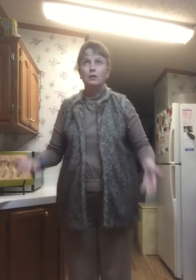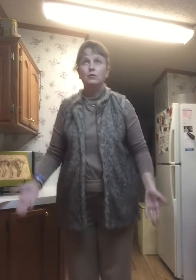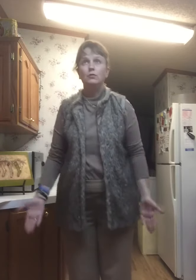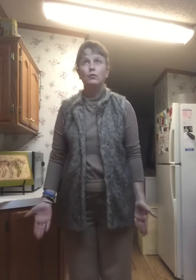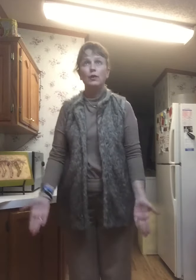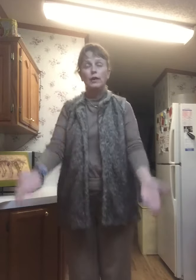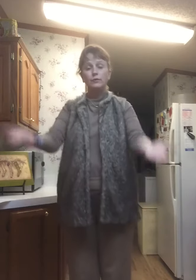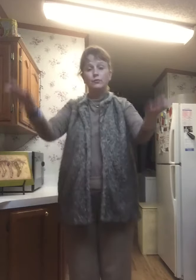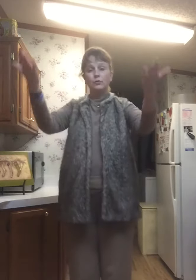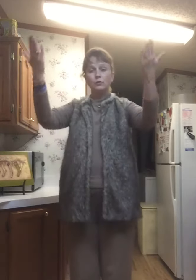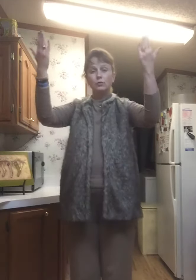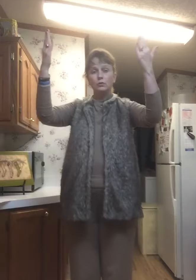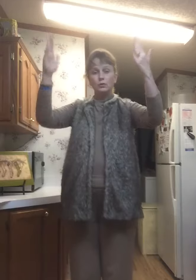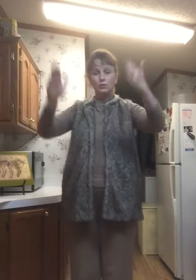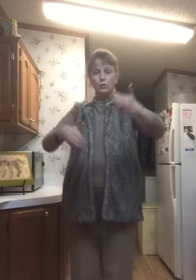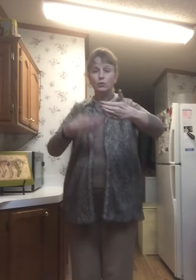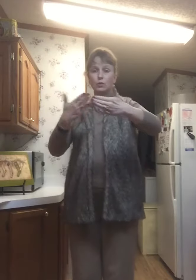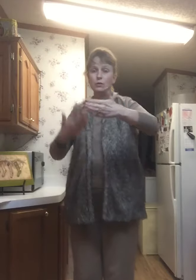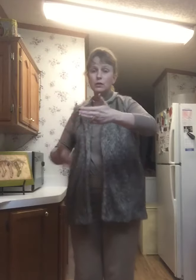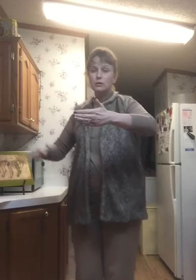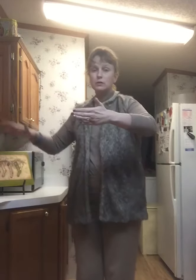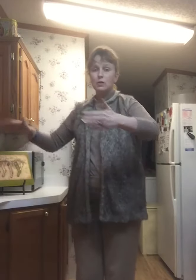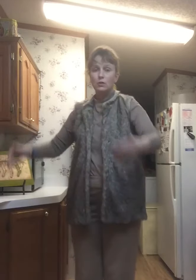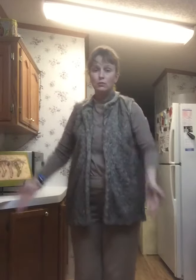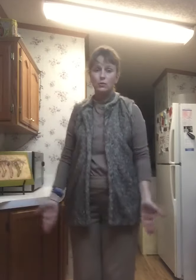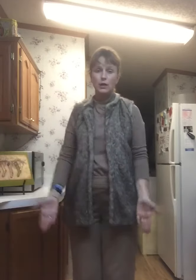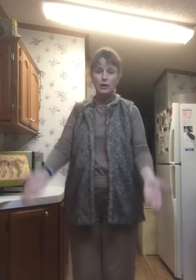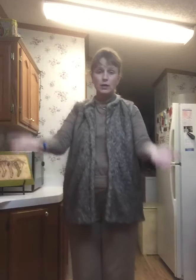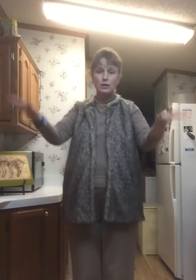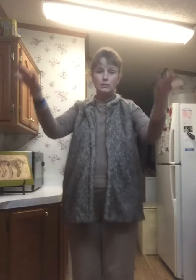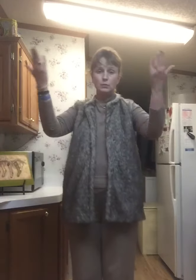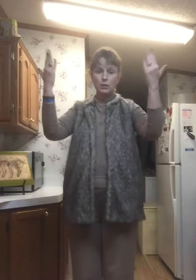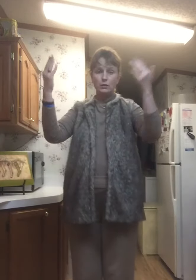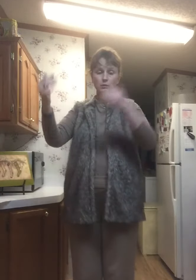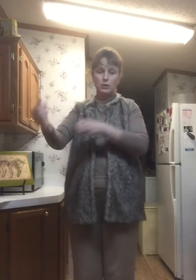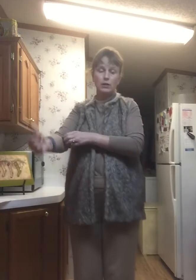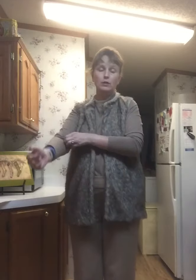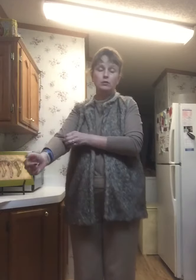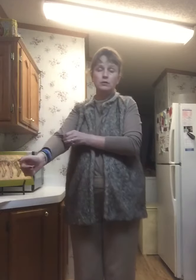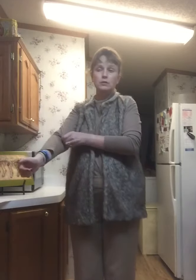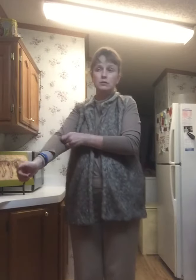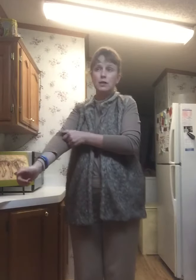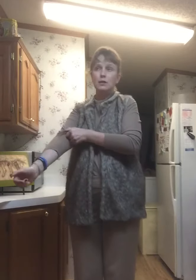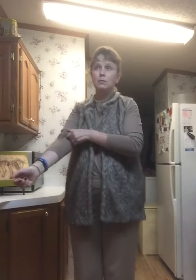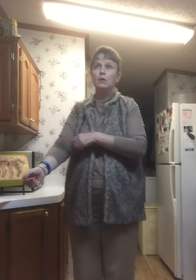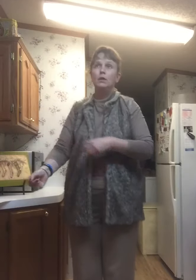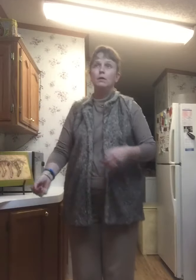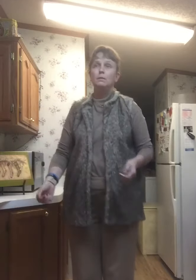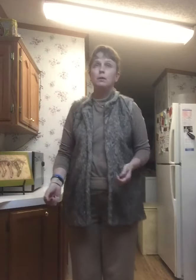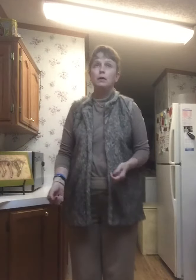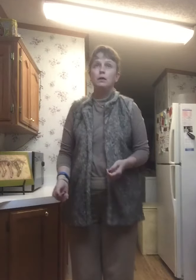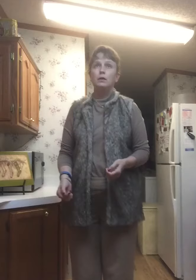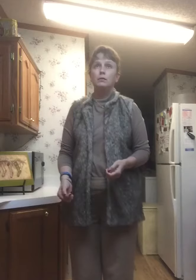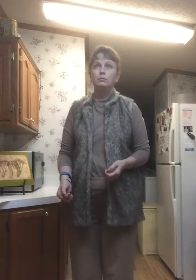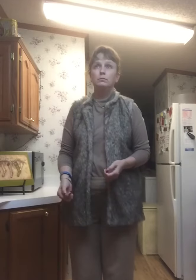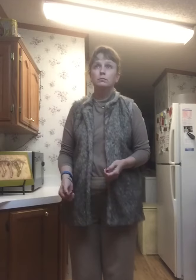In grateful chorus raise we. Okay, it all looks the same, but